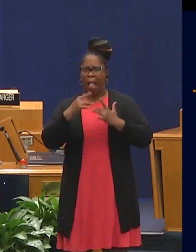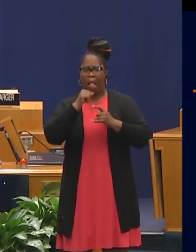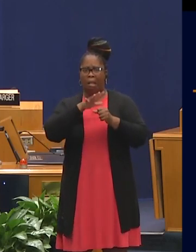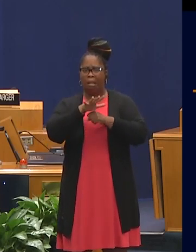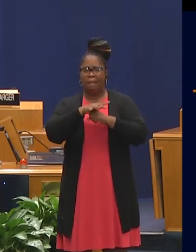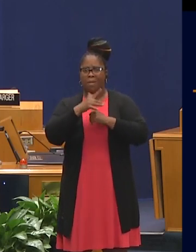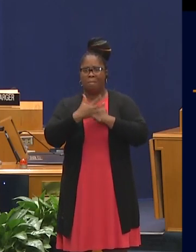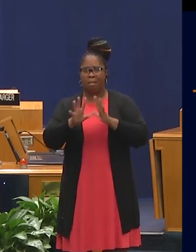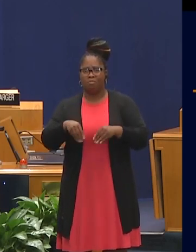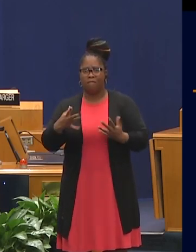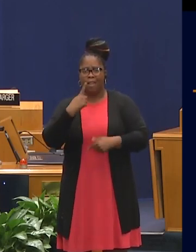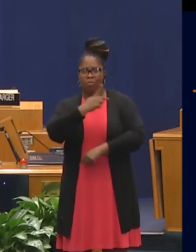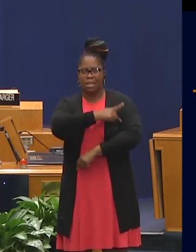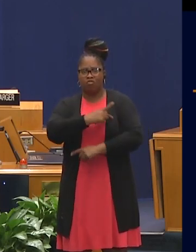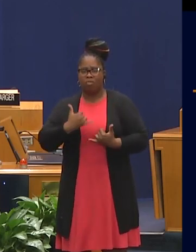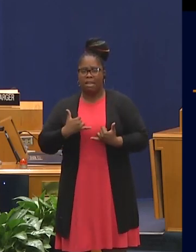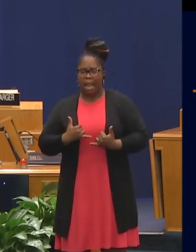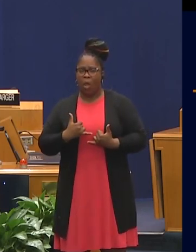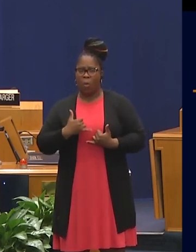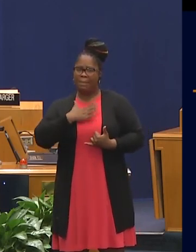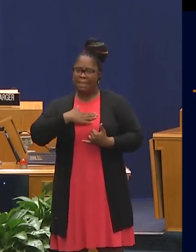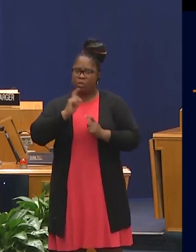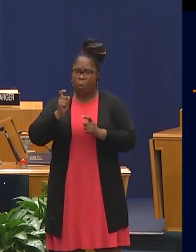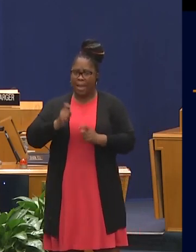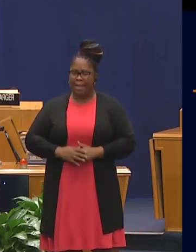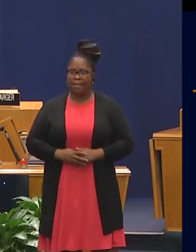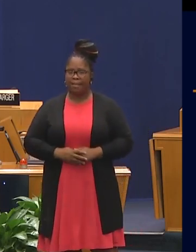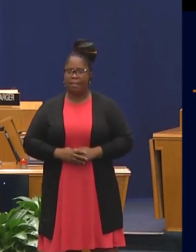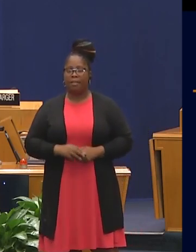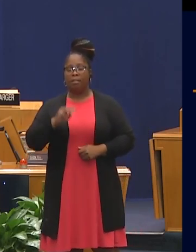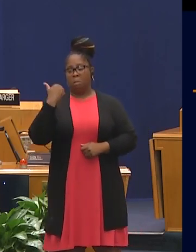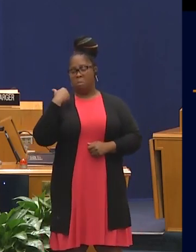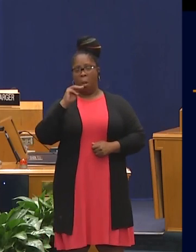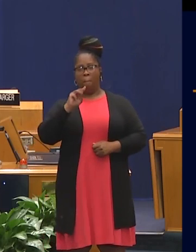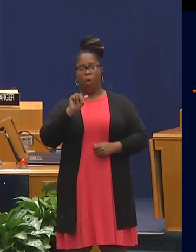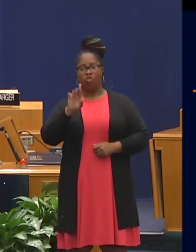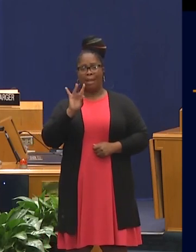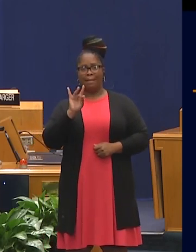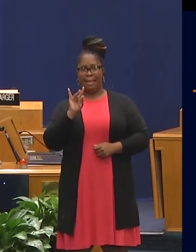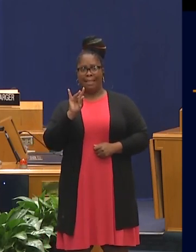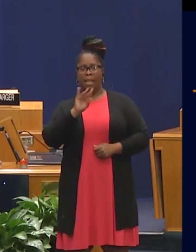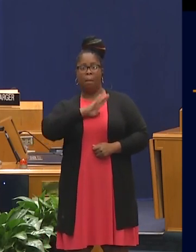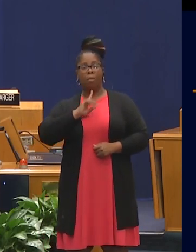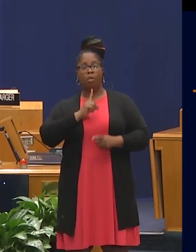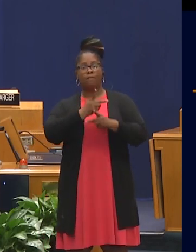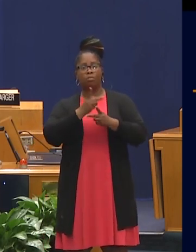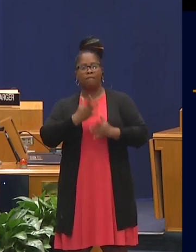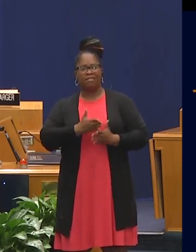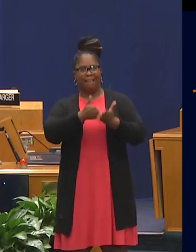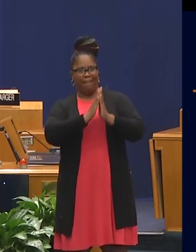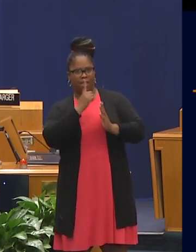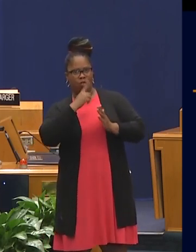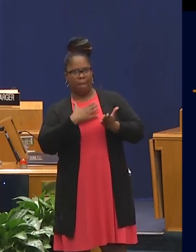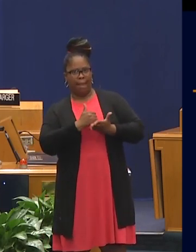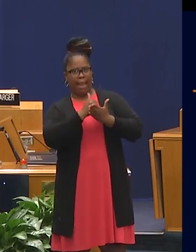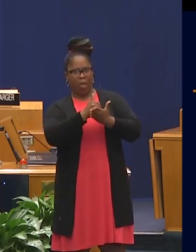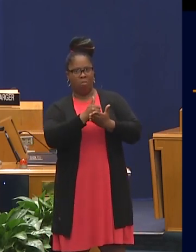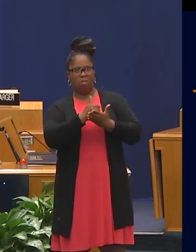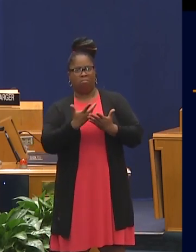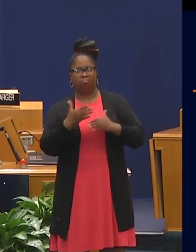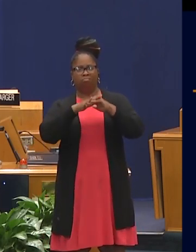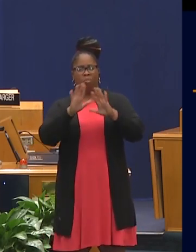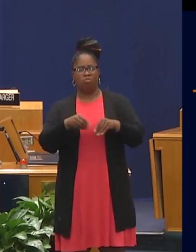our patients right now. On March 18th, the Board of Supervisors requested my assistance with the scaling up of COVID-19 testing across